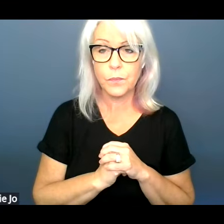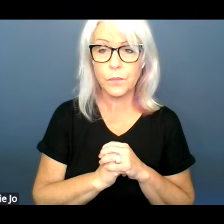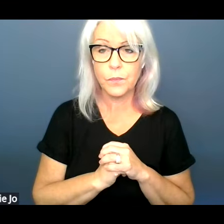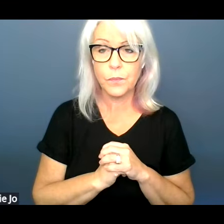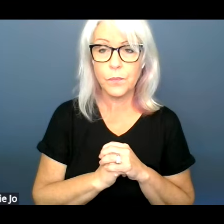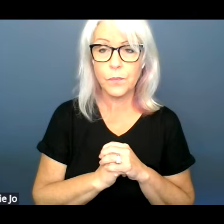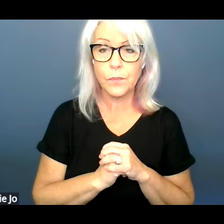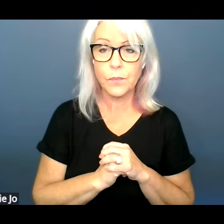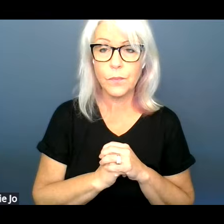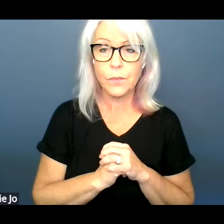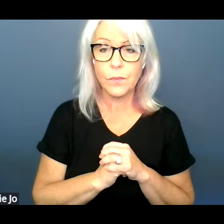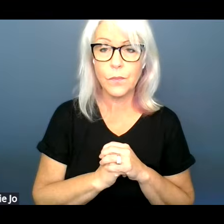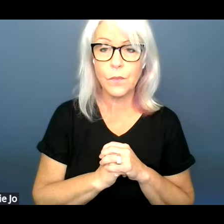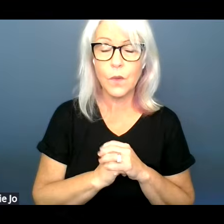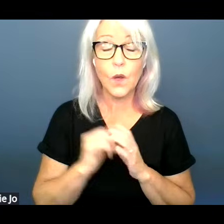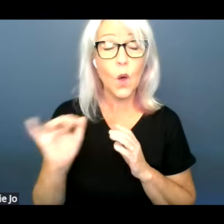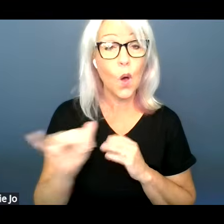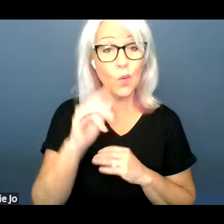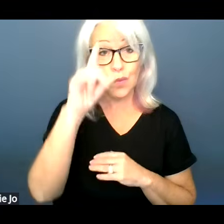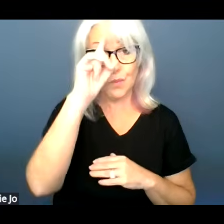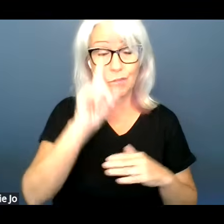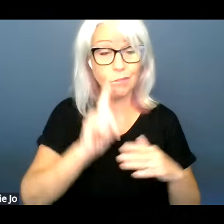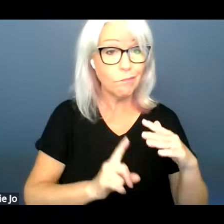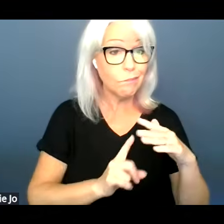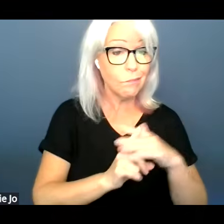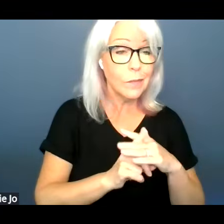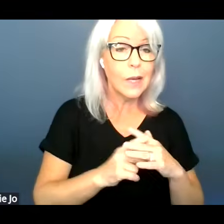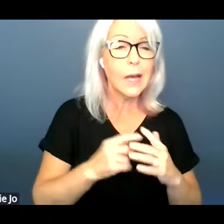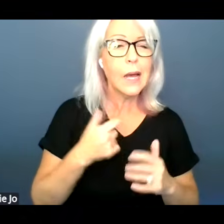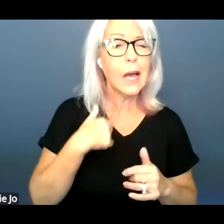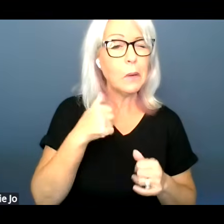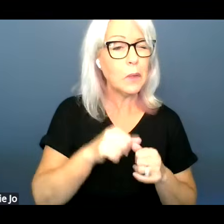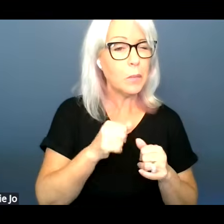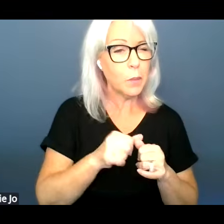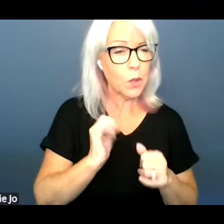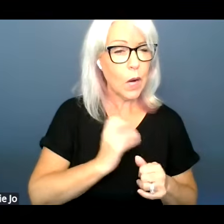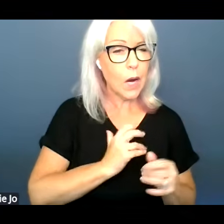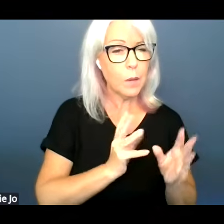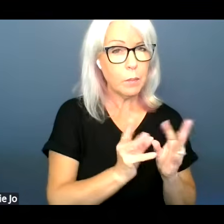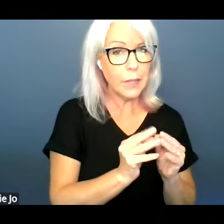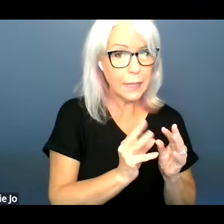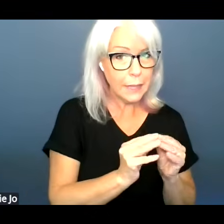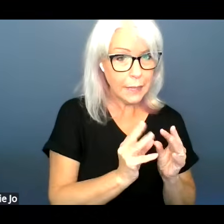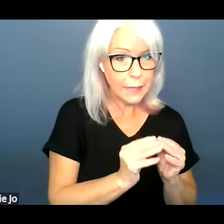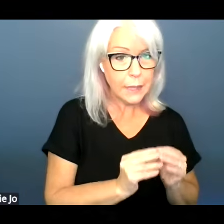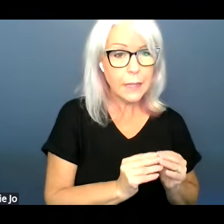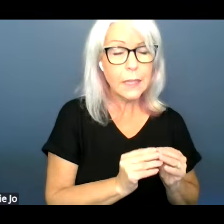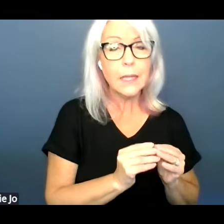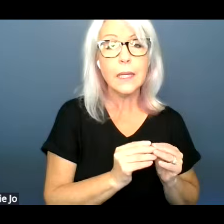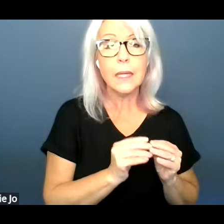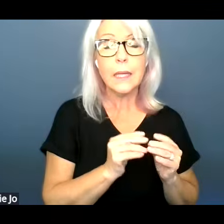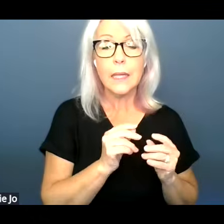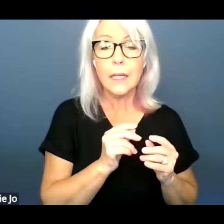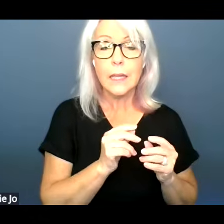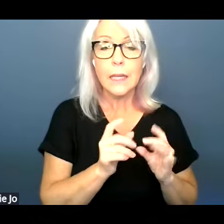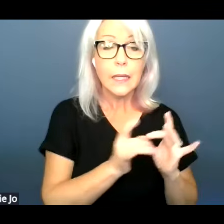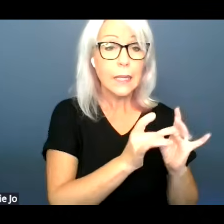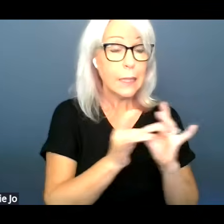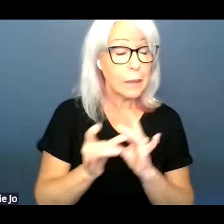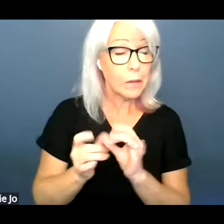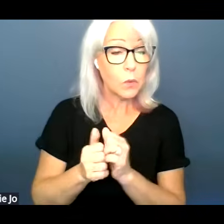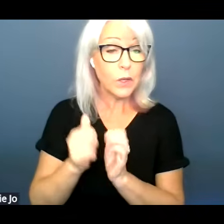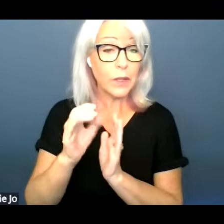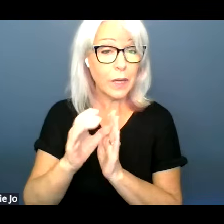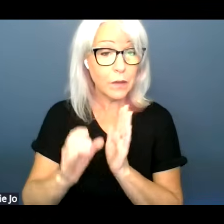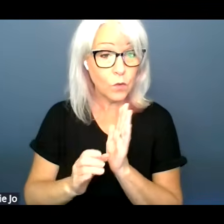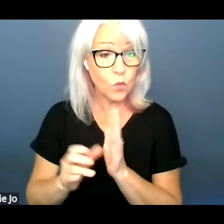It brings to mind, among other things, there was reference to our meeting a few weeks ago and the Constitutional Convention language. And there